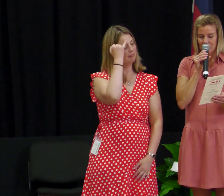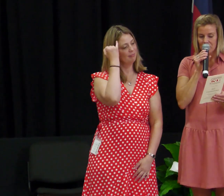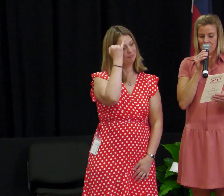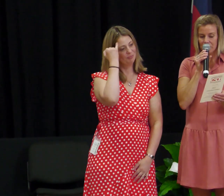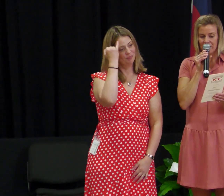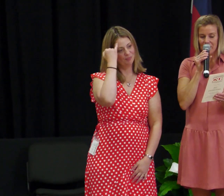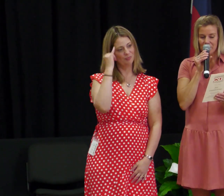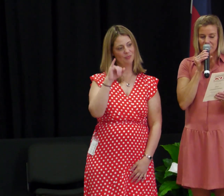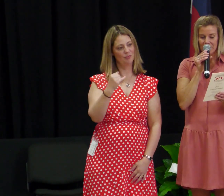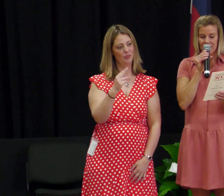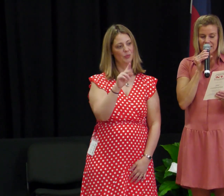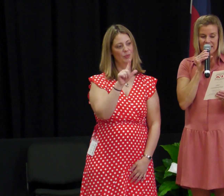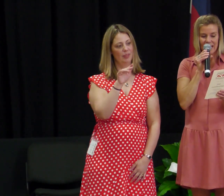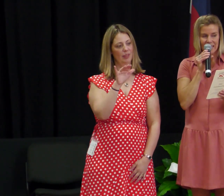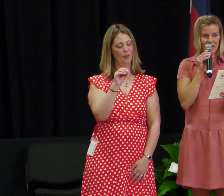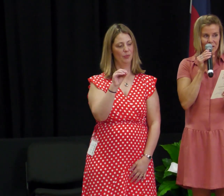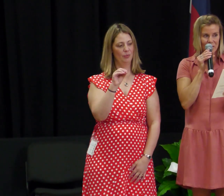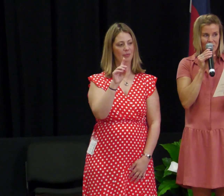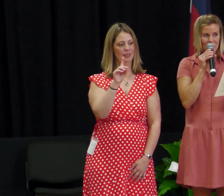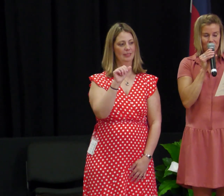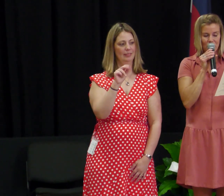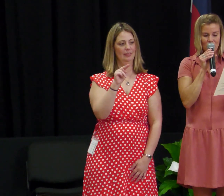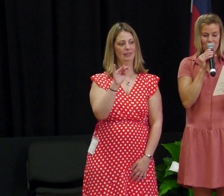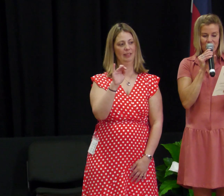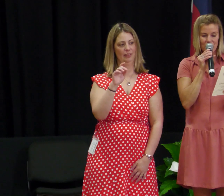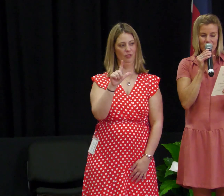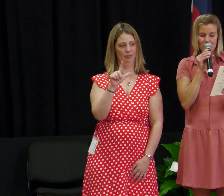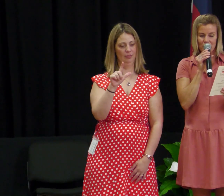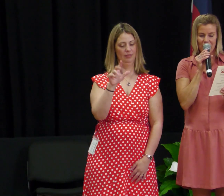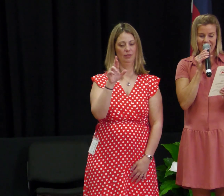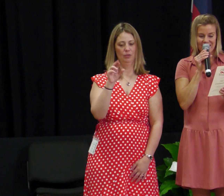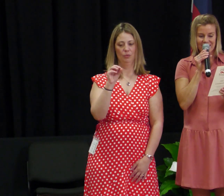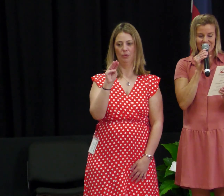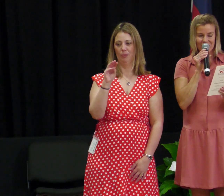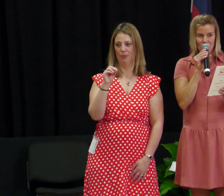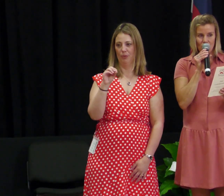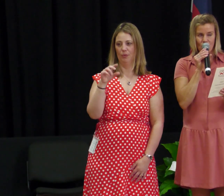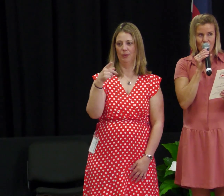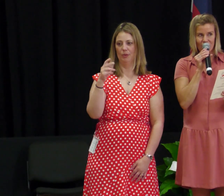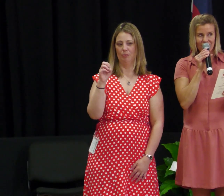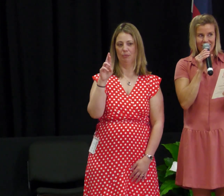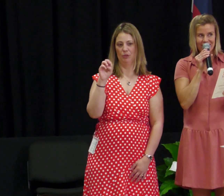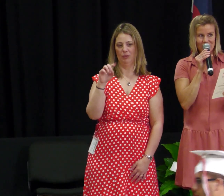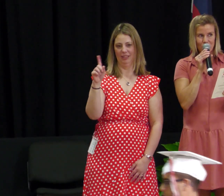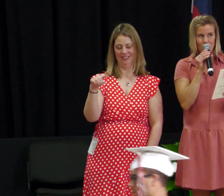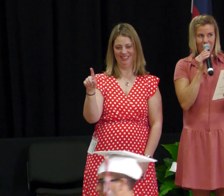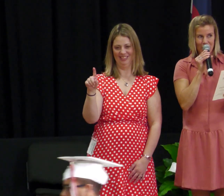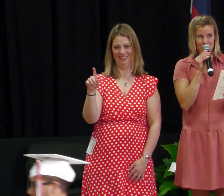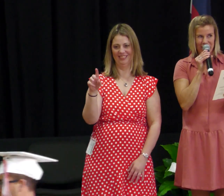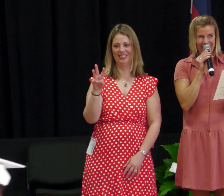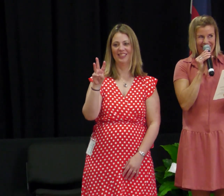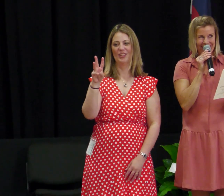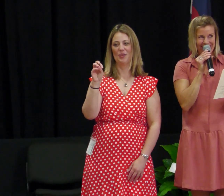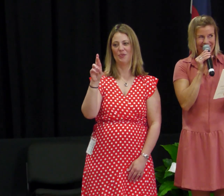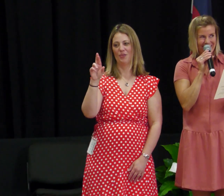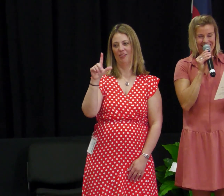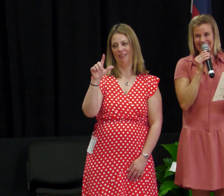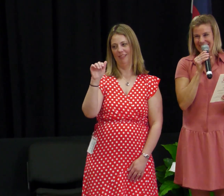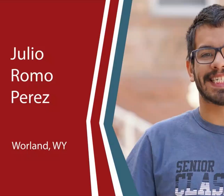Julio Daniel Romo Perez Roarland Wyoming